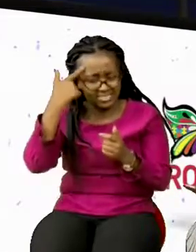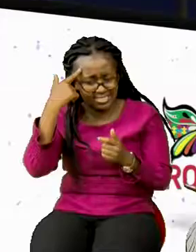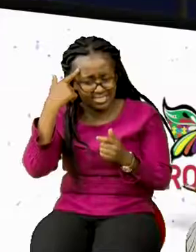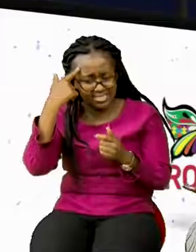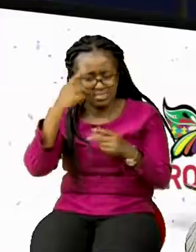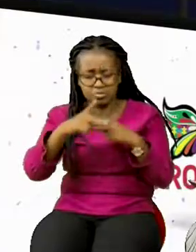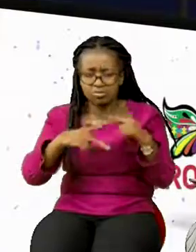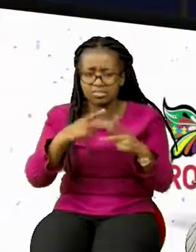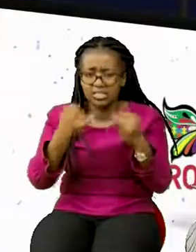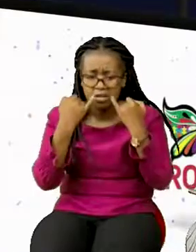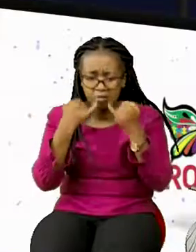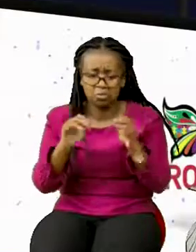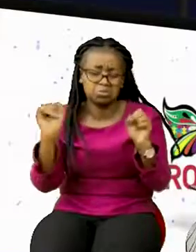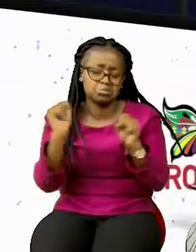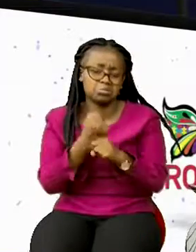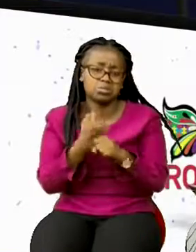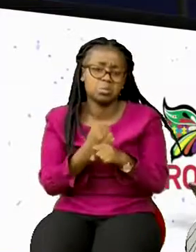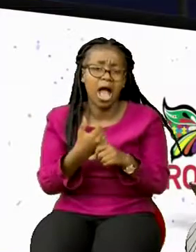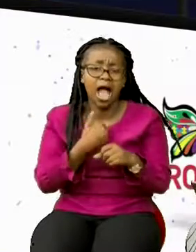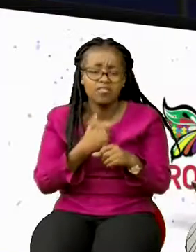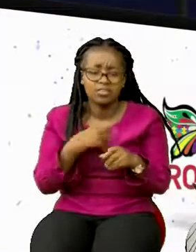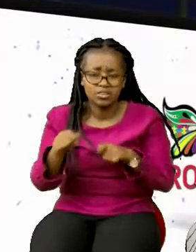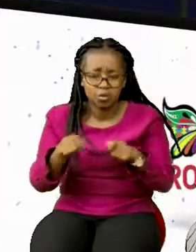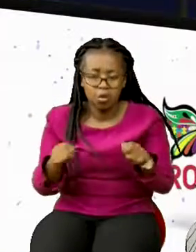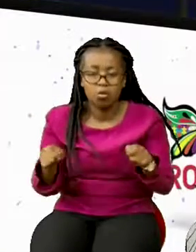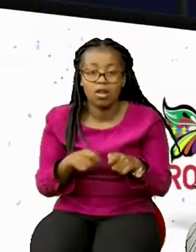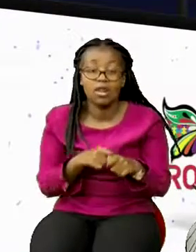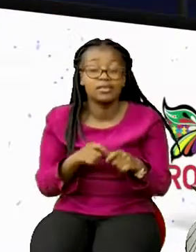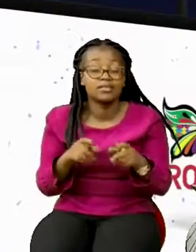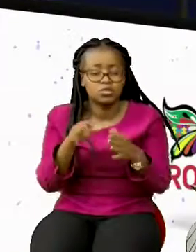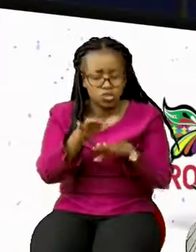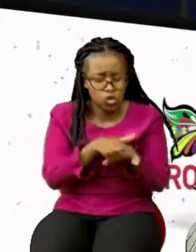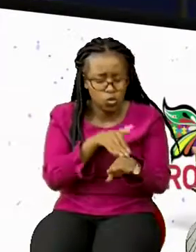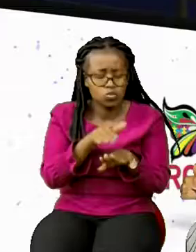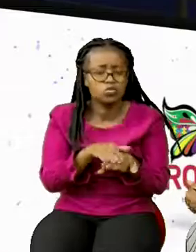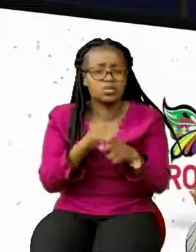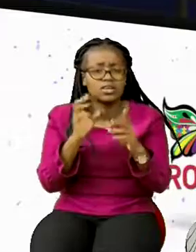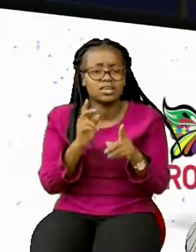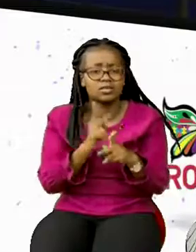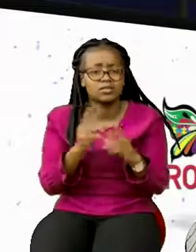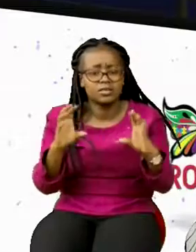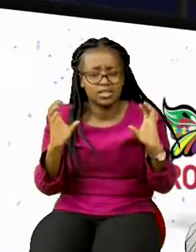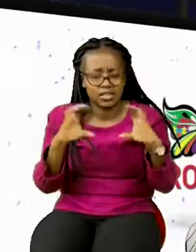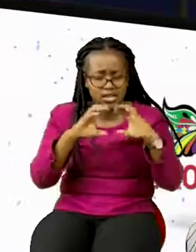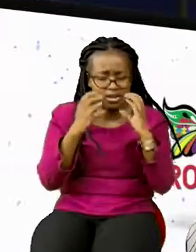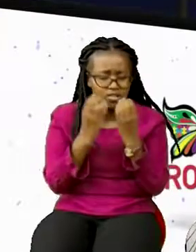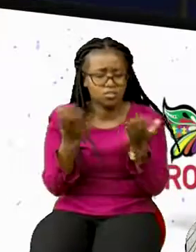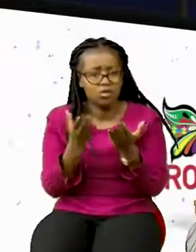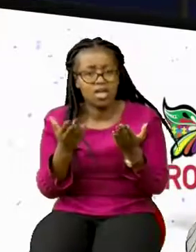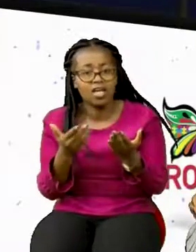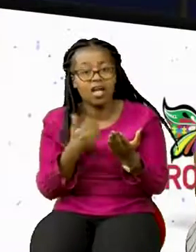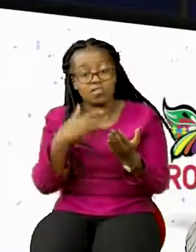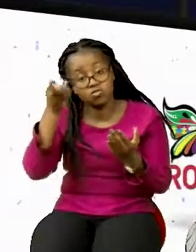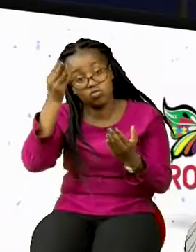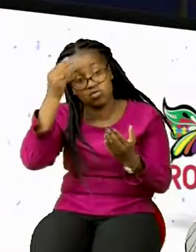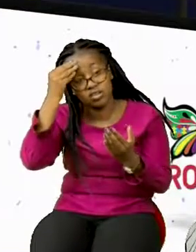and communication and taking instructions also. So you will find putting them in a classroom situation where they have to